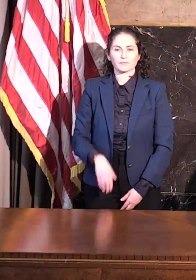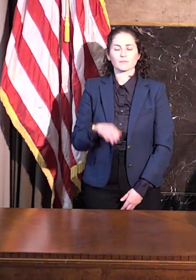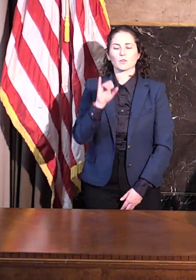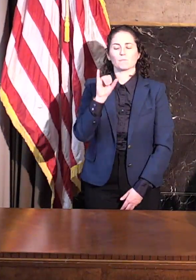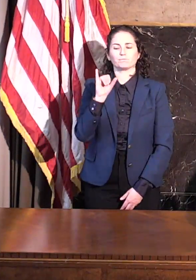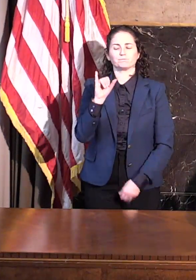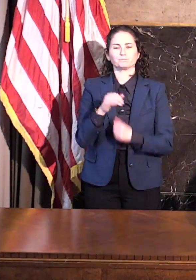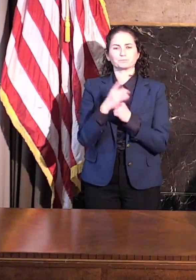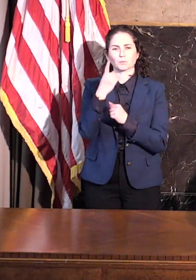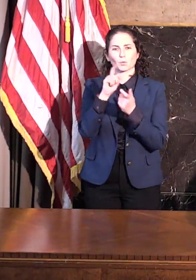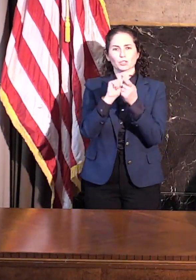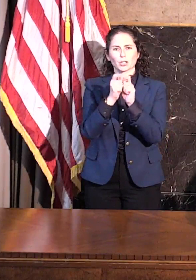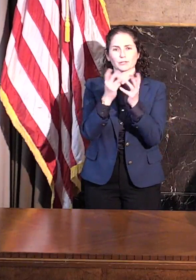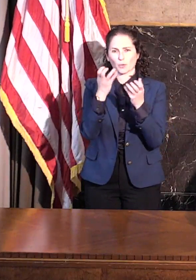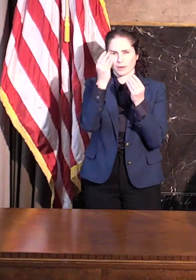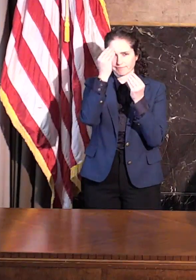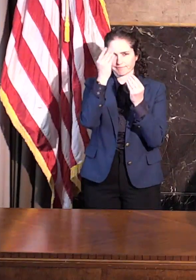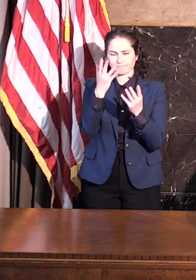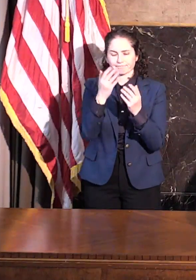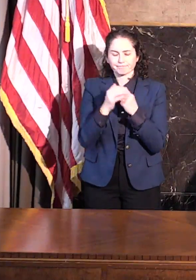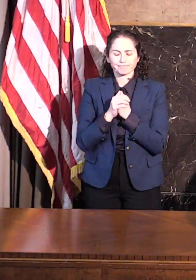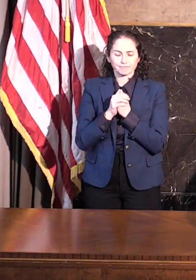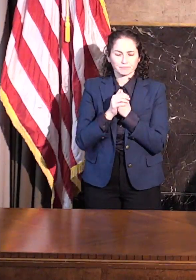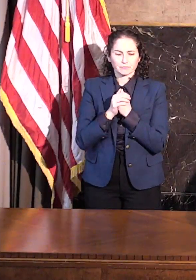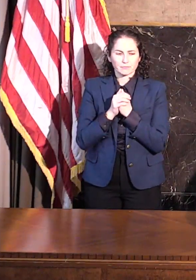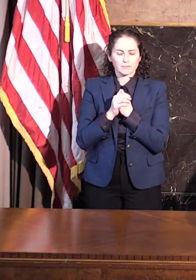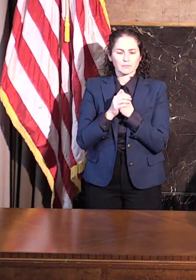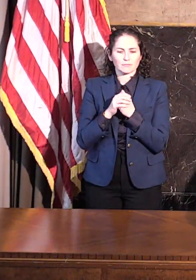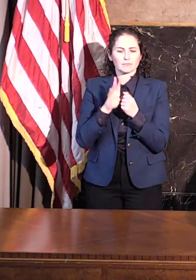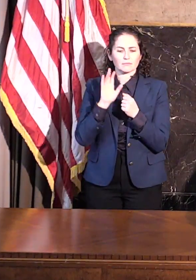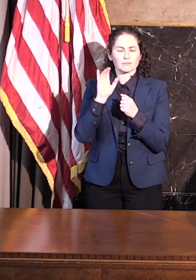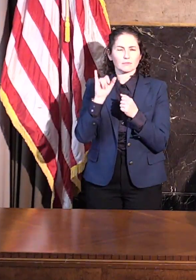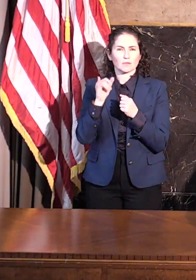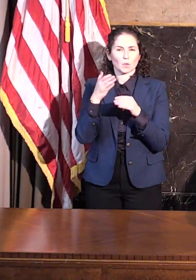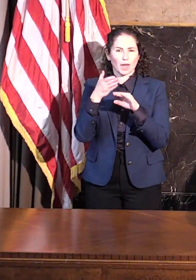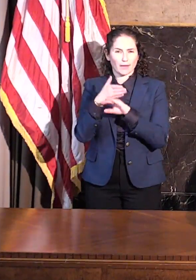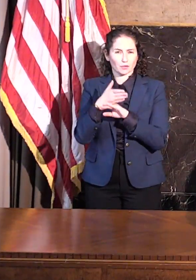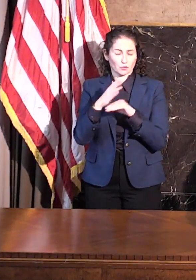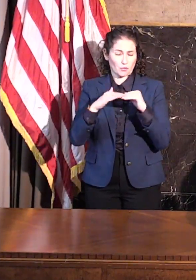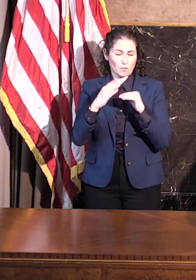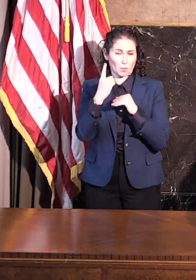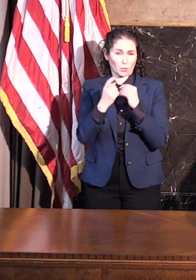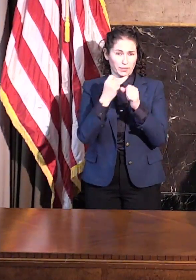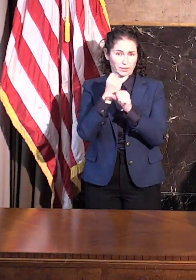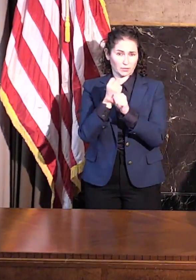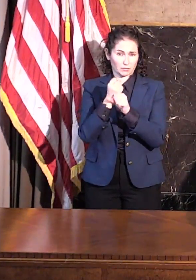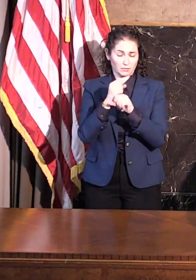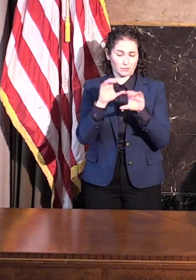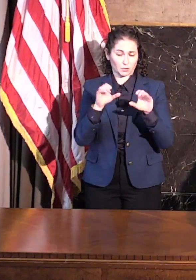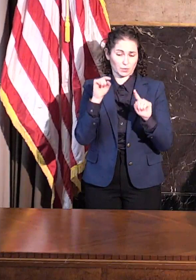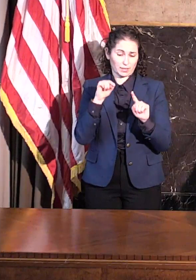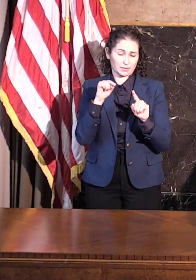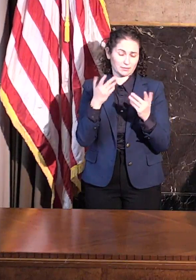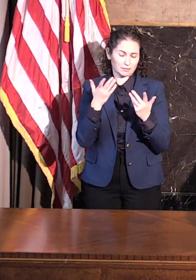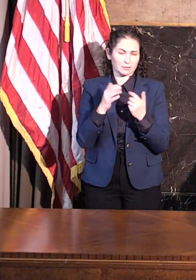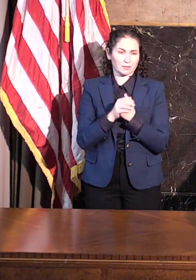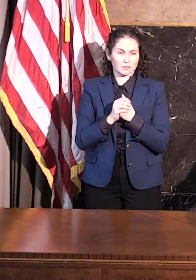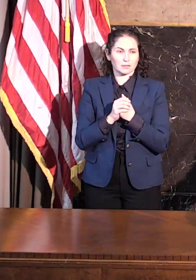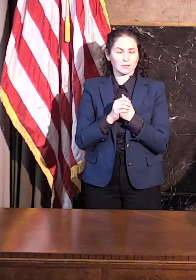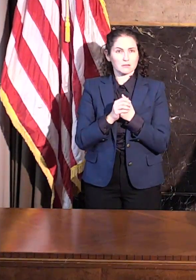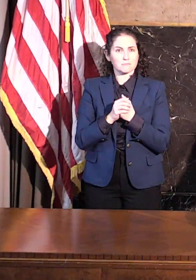them, listen, if you get close to the end of the day, use that on anyone that you can find, and they've done really good to that. I can tell you for